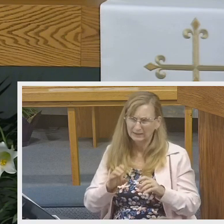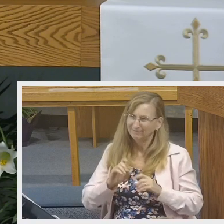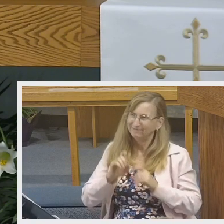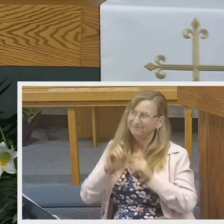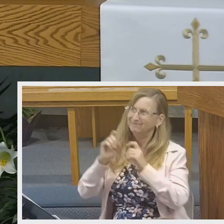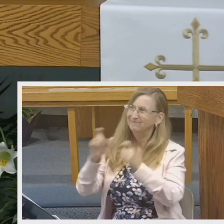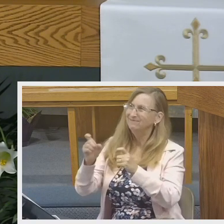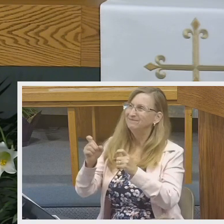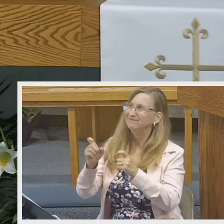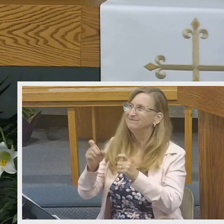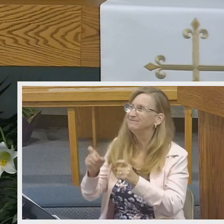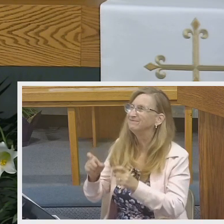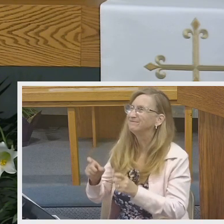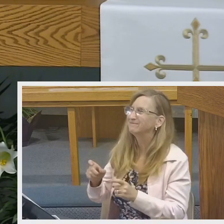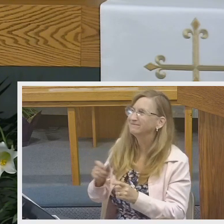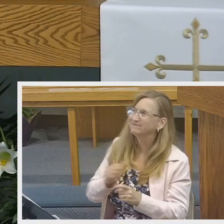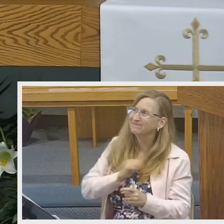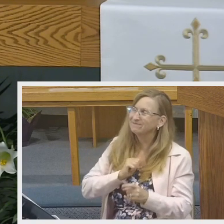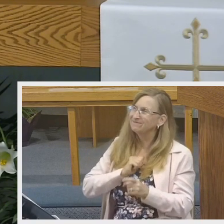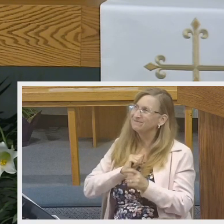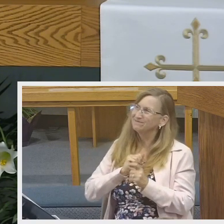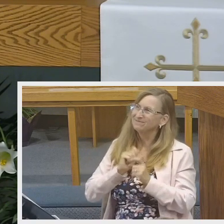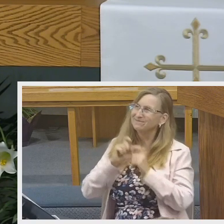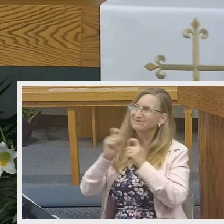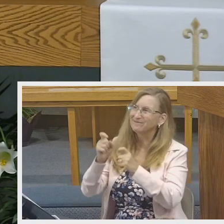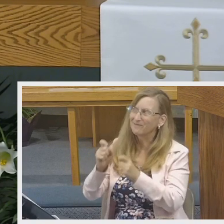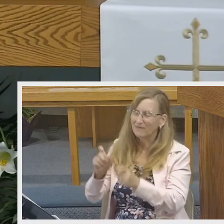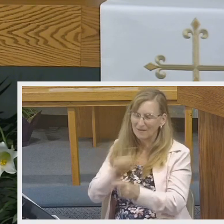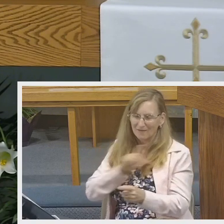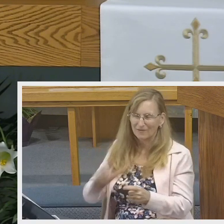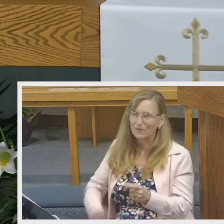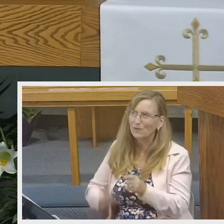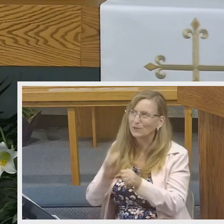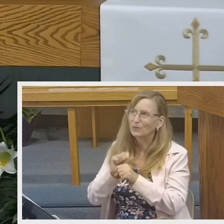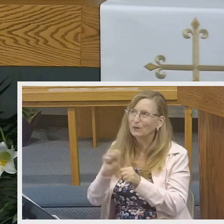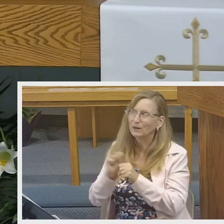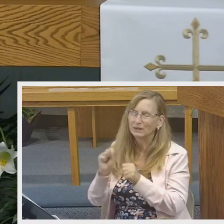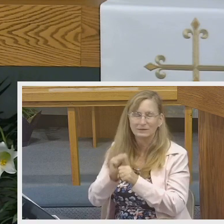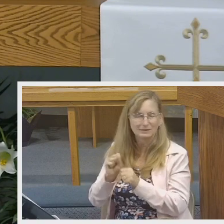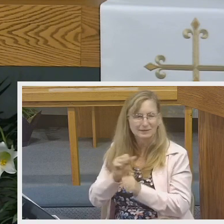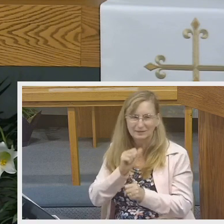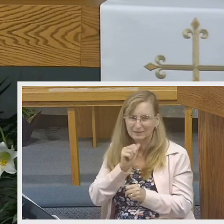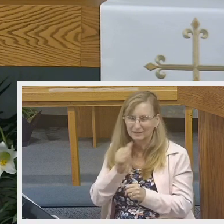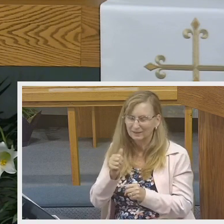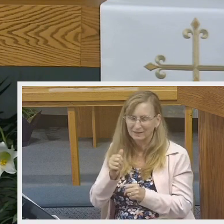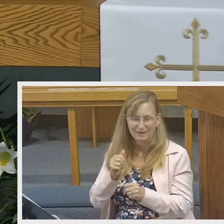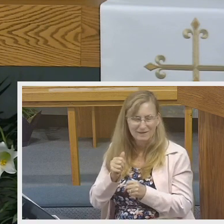Lord, because you know that your labor in the Lord is not in vain.